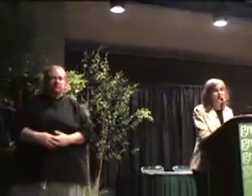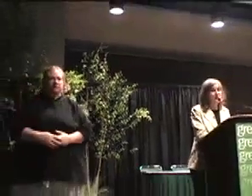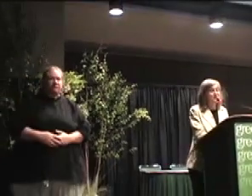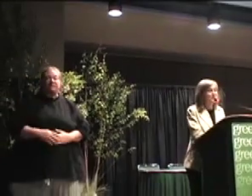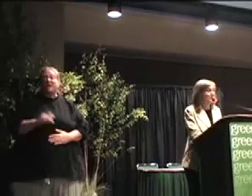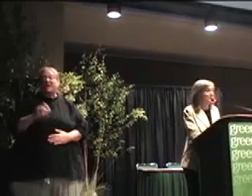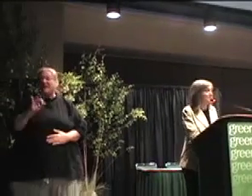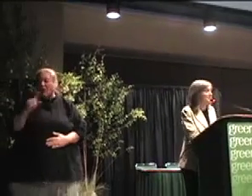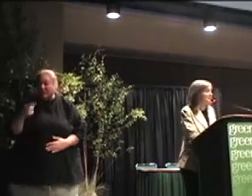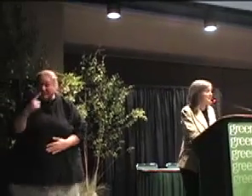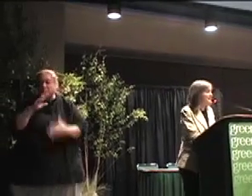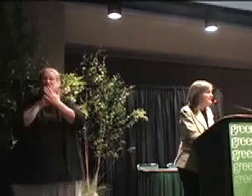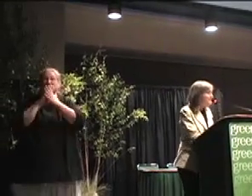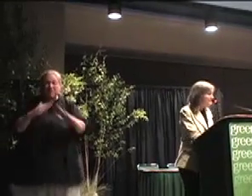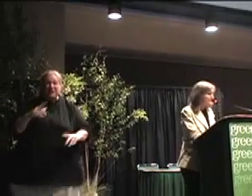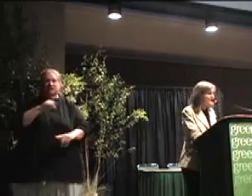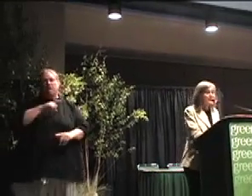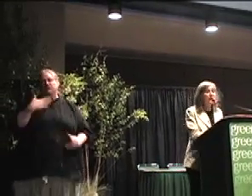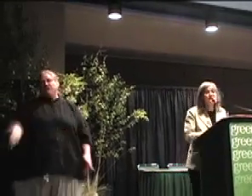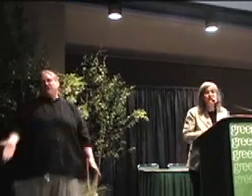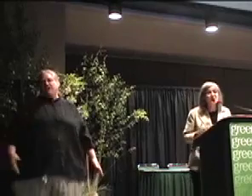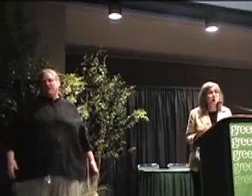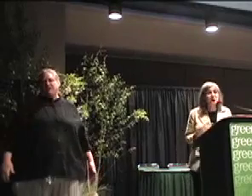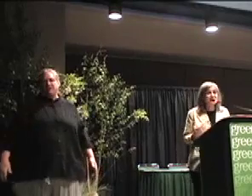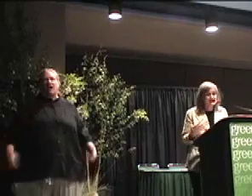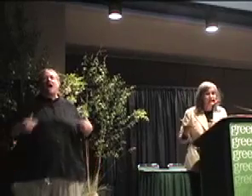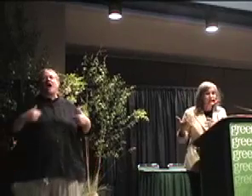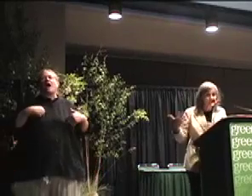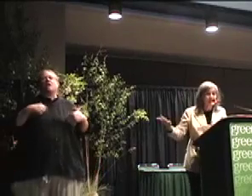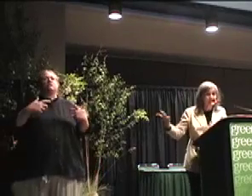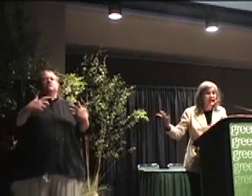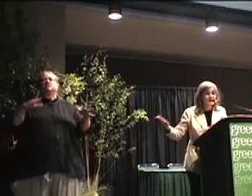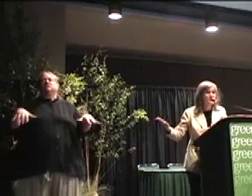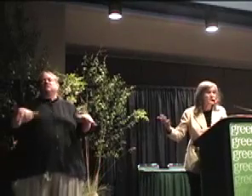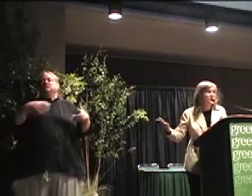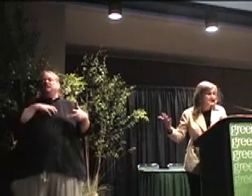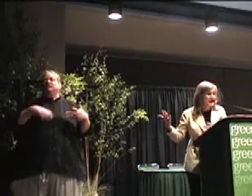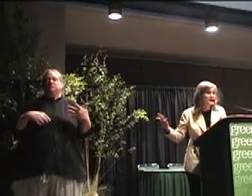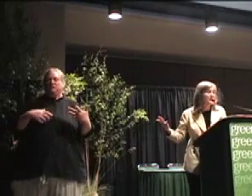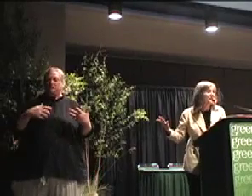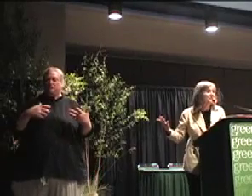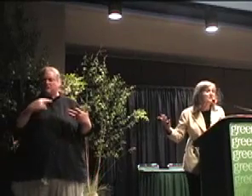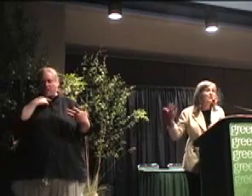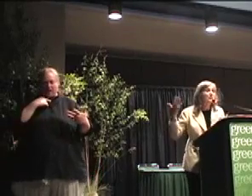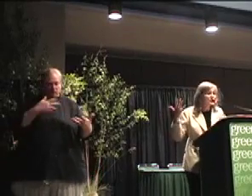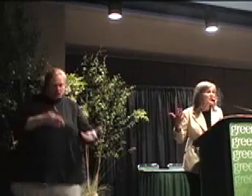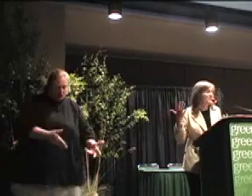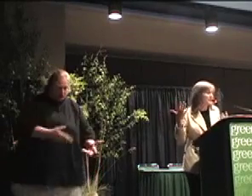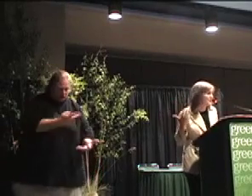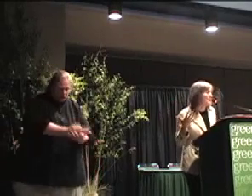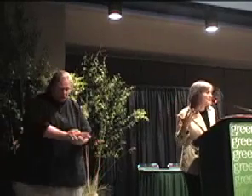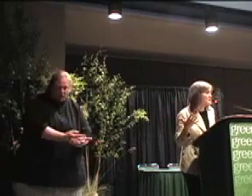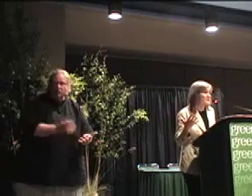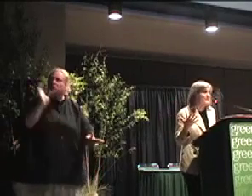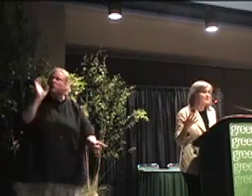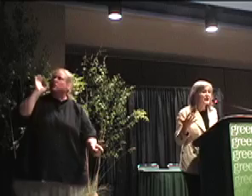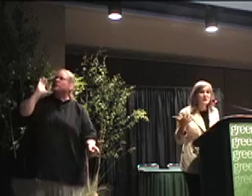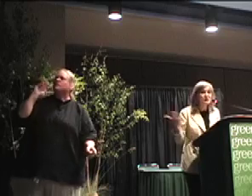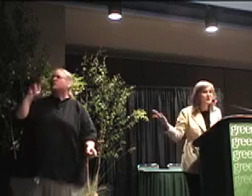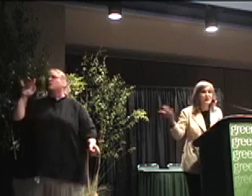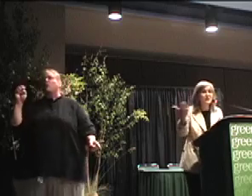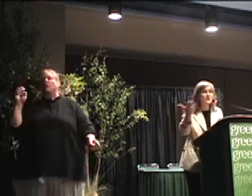there was a peace officer in the vicinity. I was desperately still from that vantage point on the ground looking for Nicole and